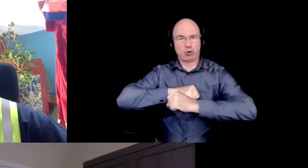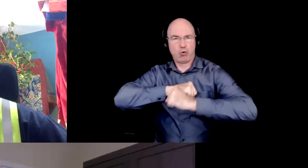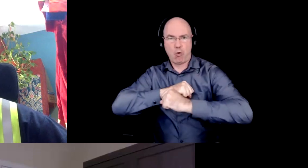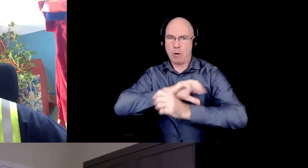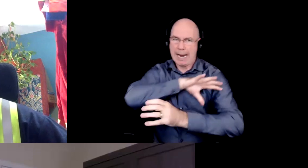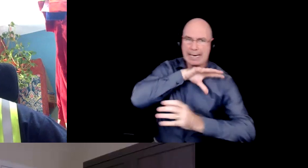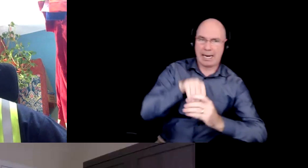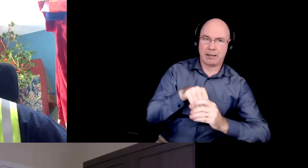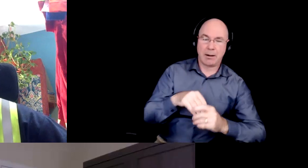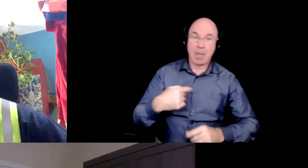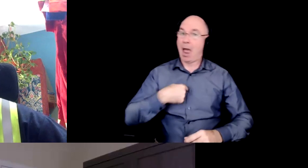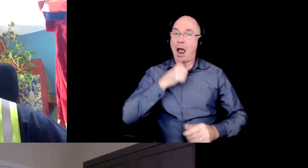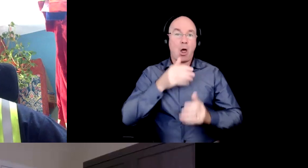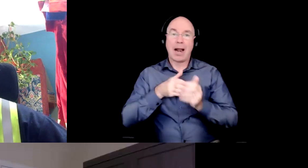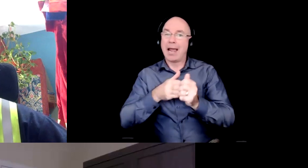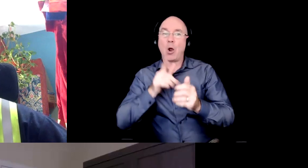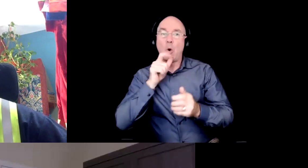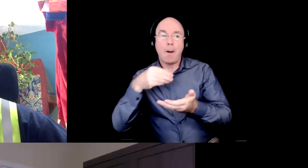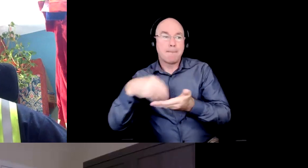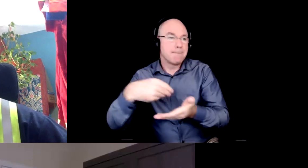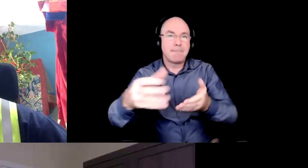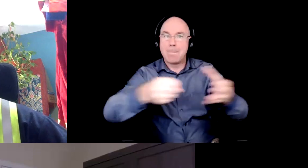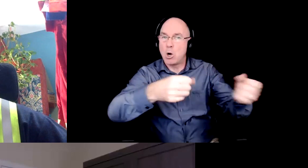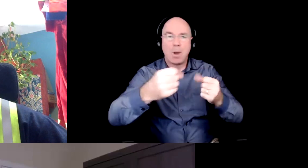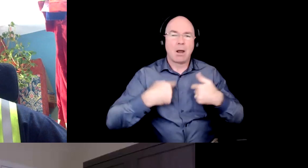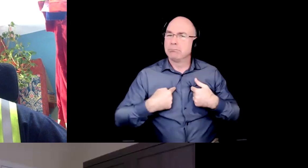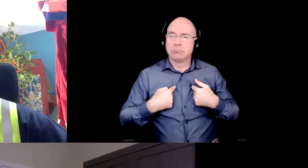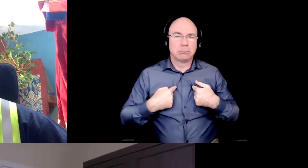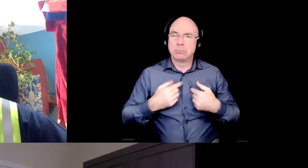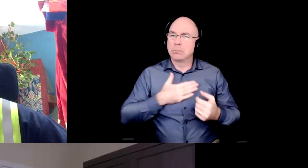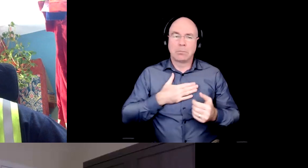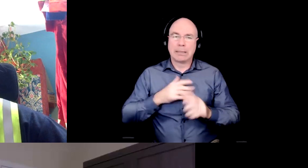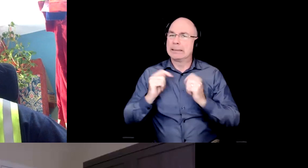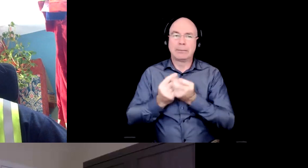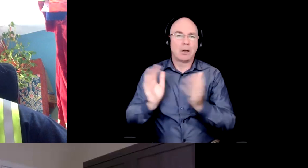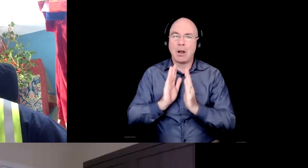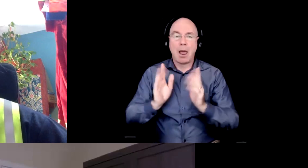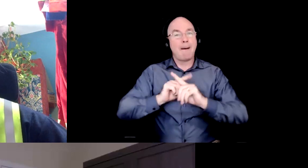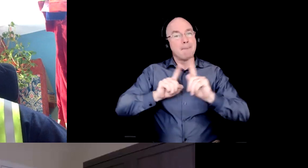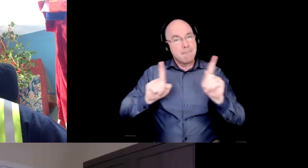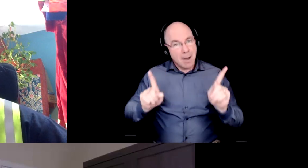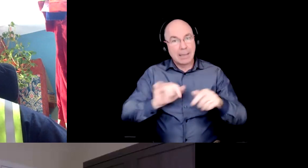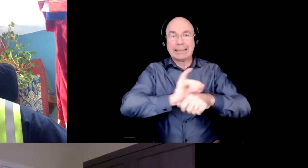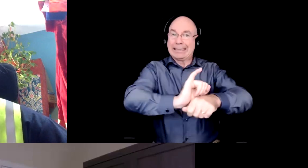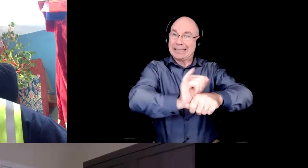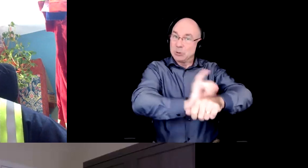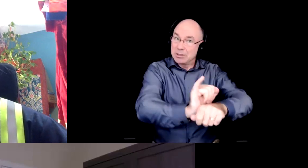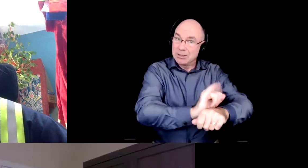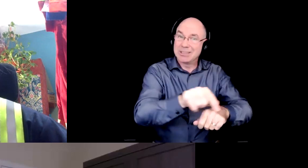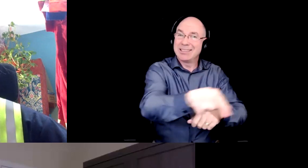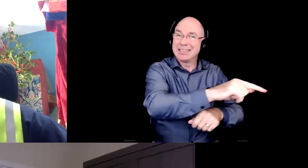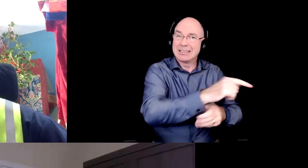don't lead a team of procurement experts. We don't do procurement, but we're here to help industry